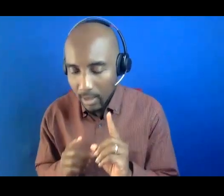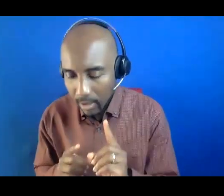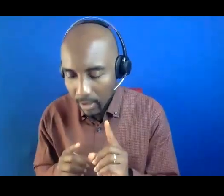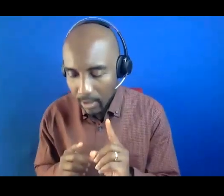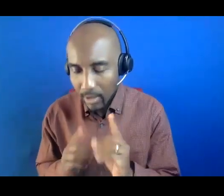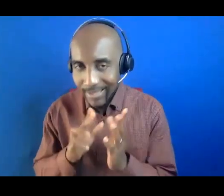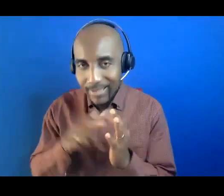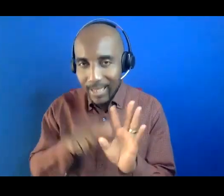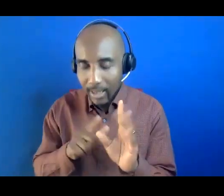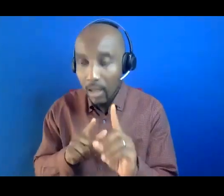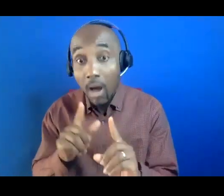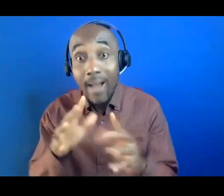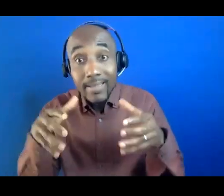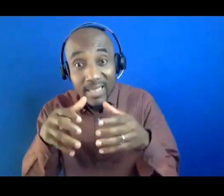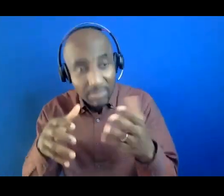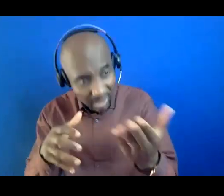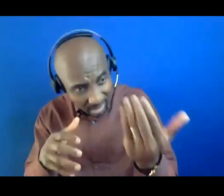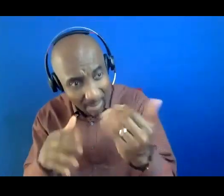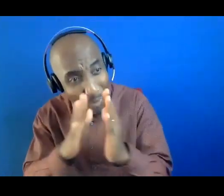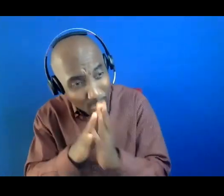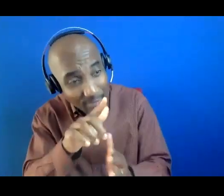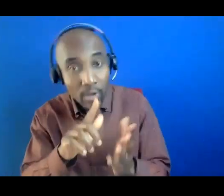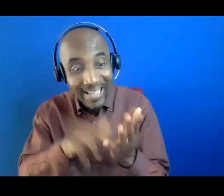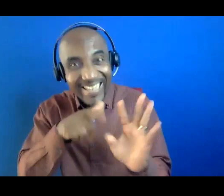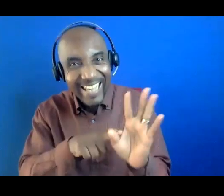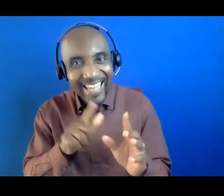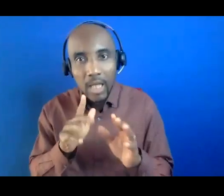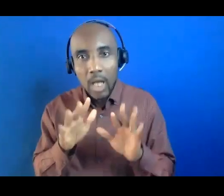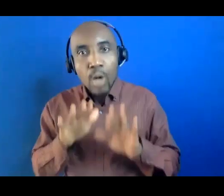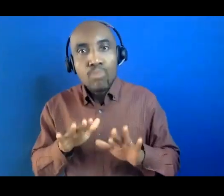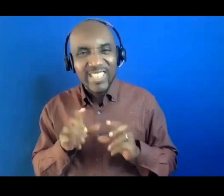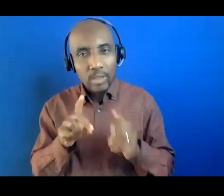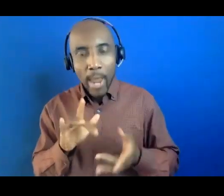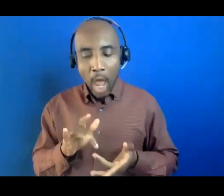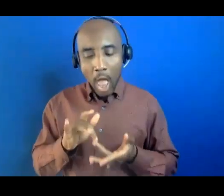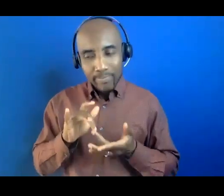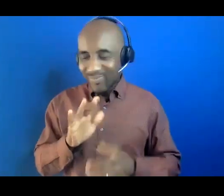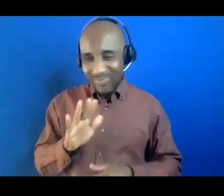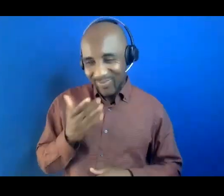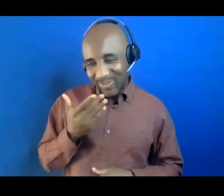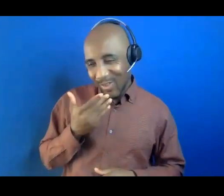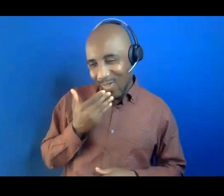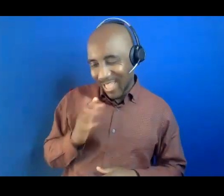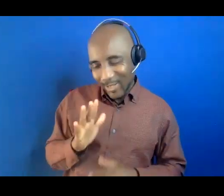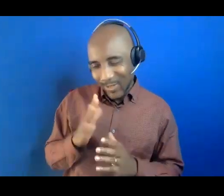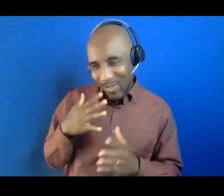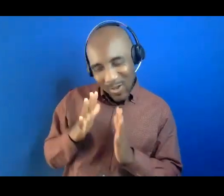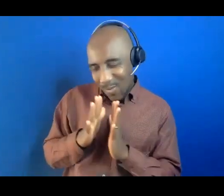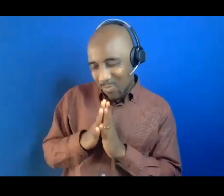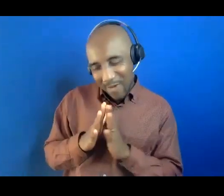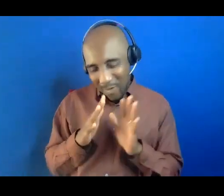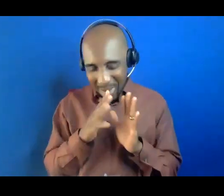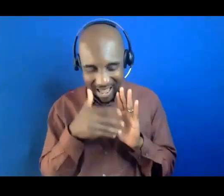said, "Can I pray for your athlete's foot?" And Nikki, in a very polite British way, said, "No, thank you. You don't need to pray for my athlete's